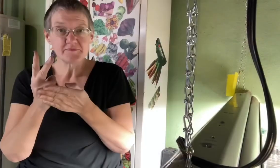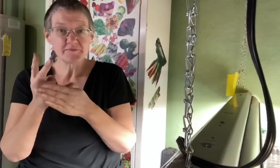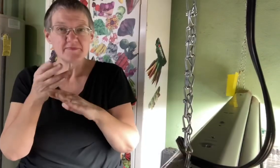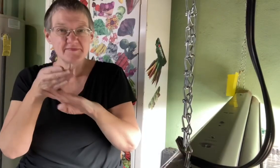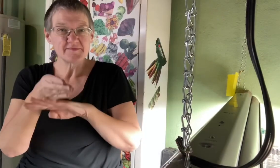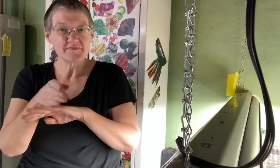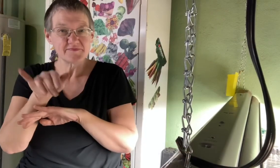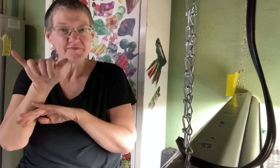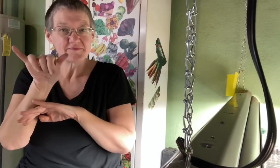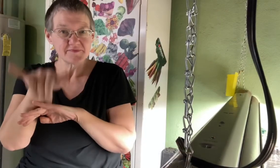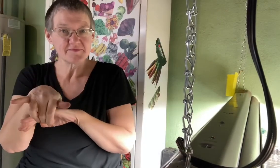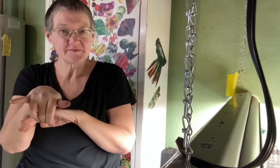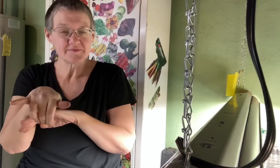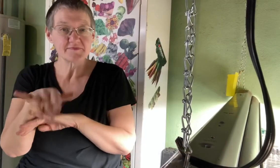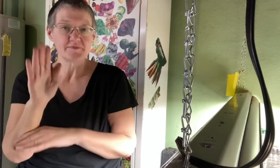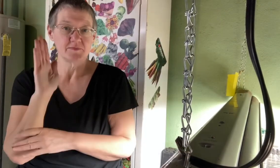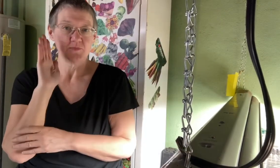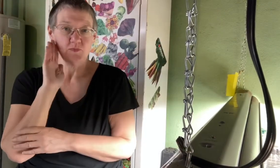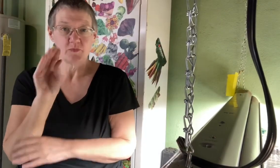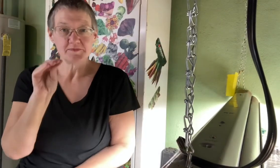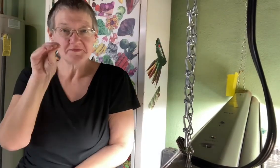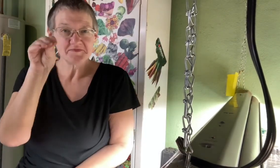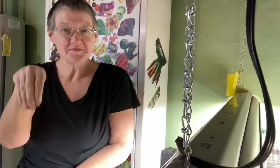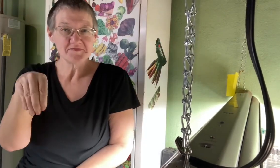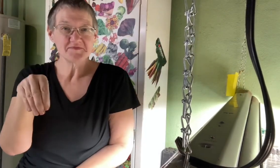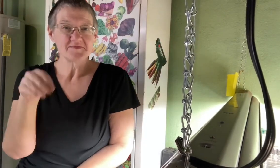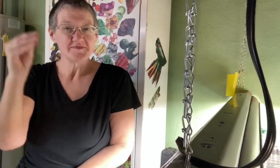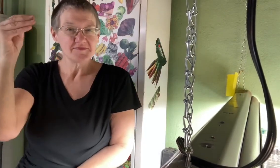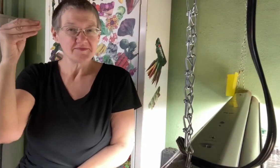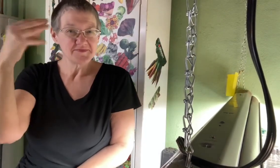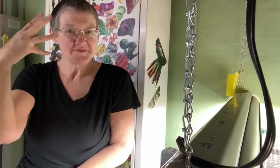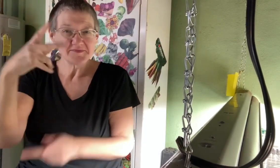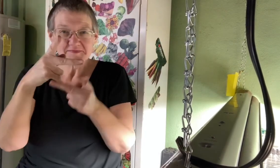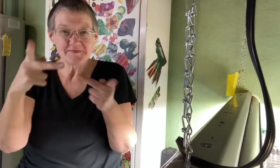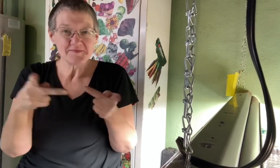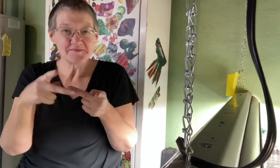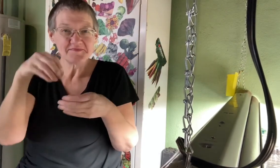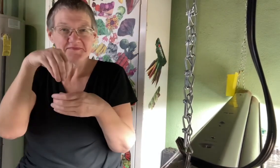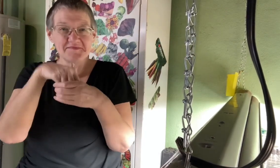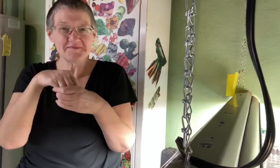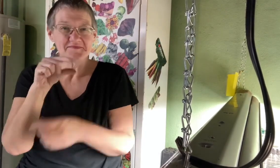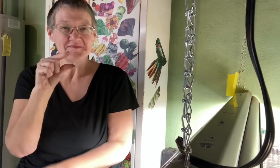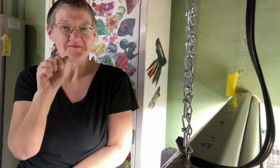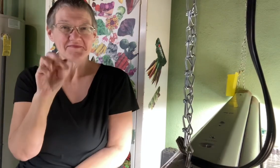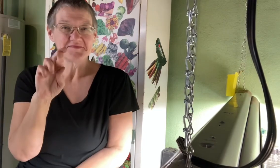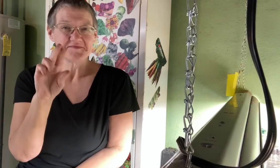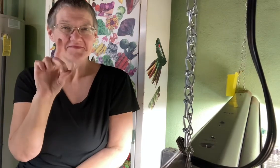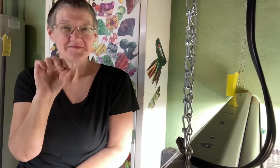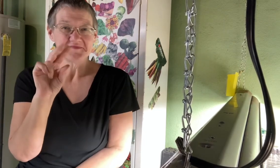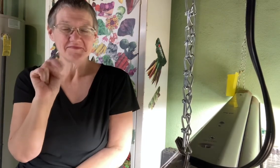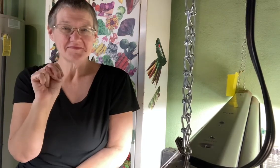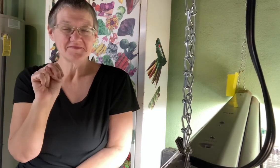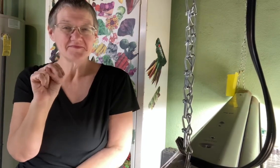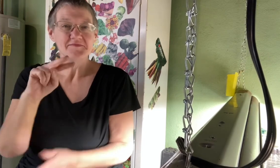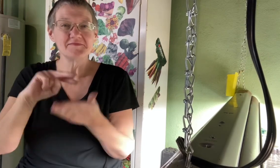And 2 weeks after that, we're going to plant them into the garden in a sunny location.